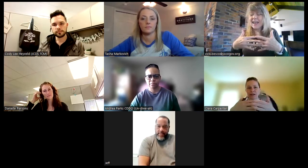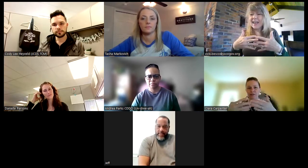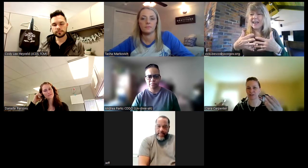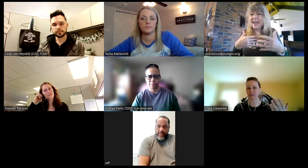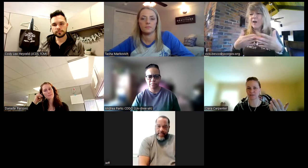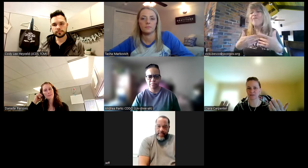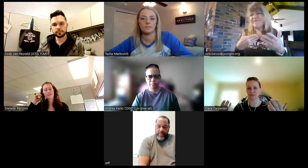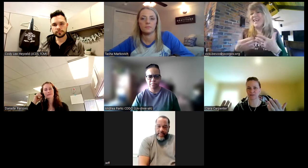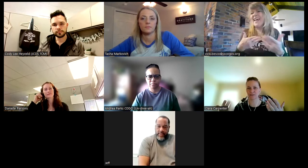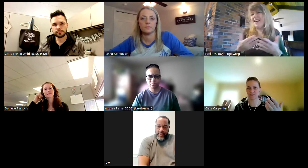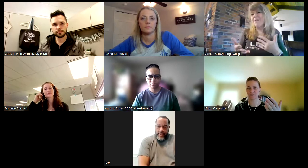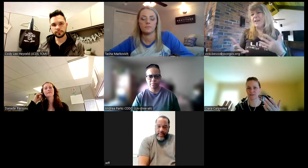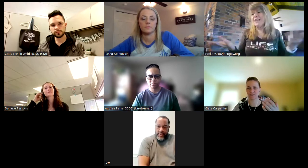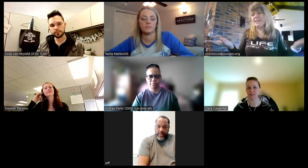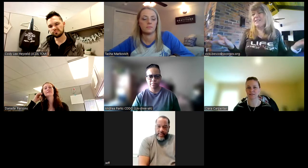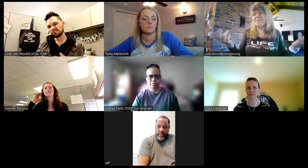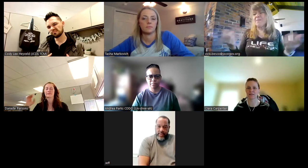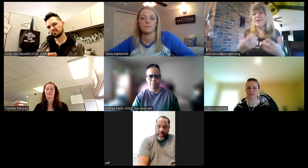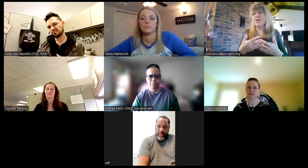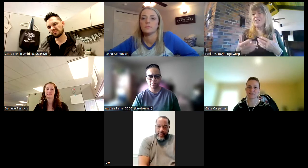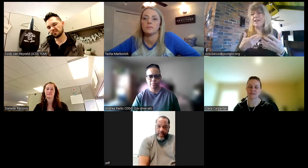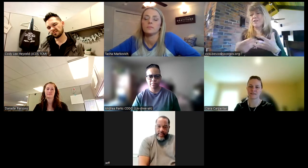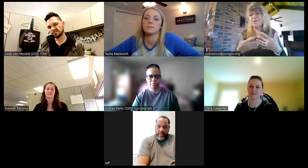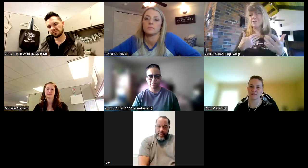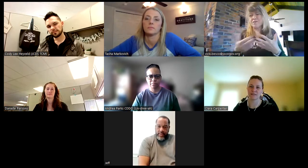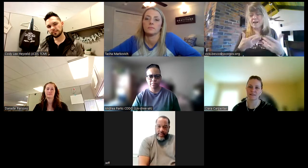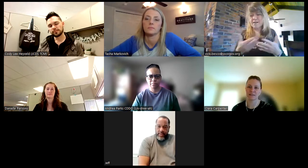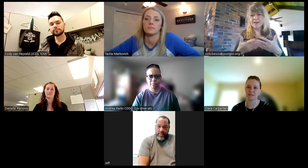whatever? Yeah, it's yeah. Contextual, yeah.